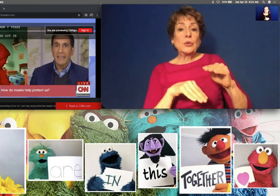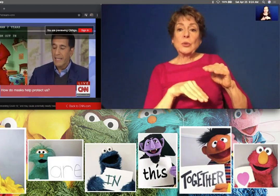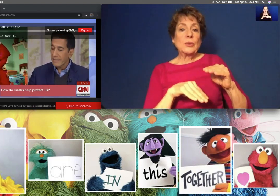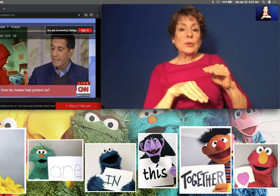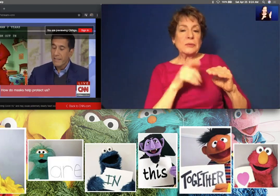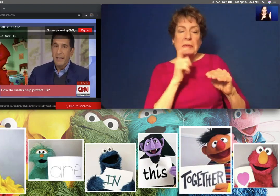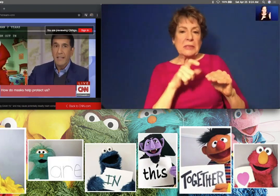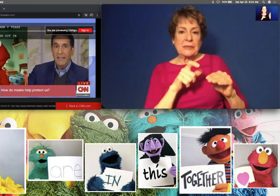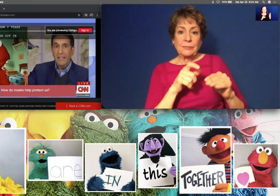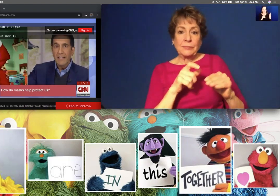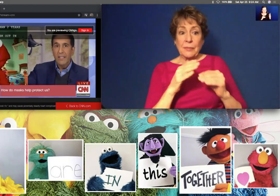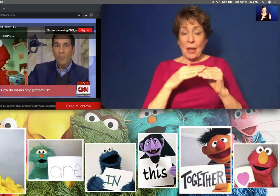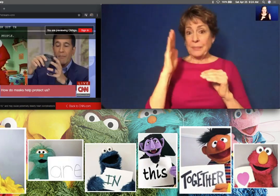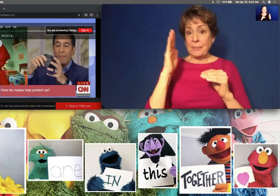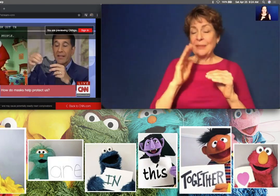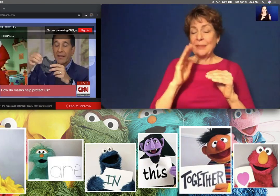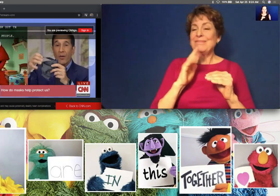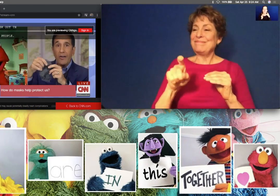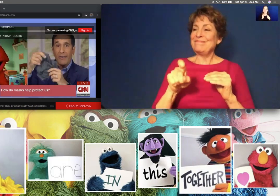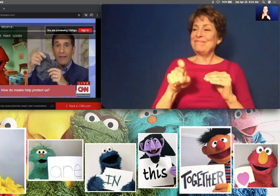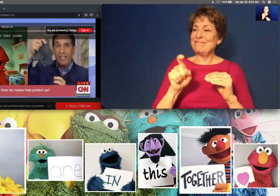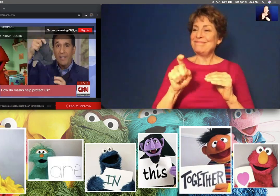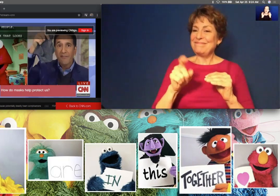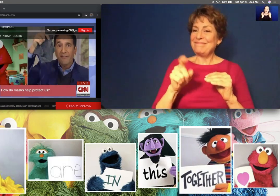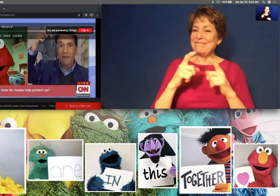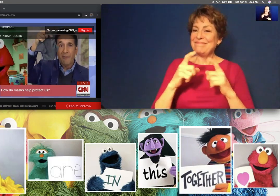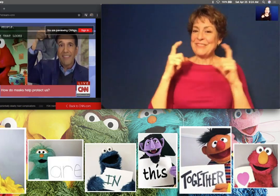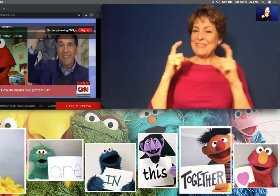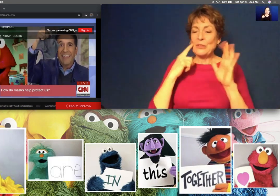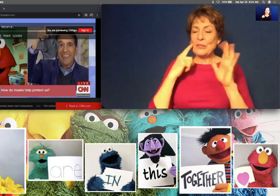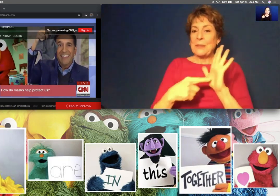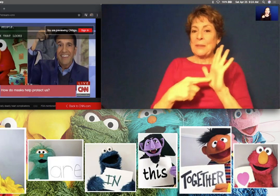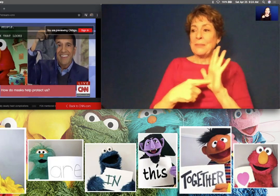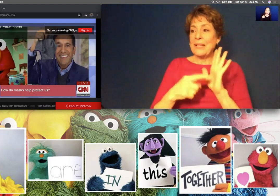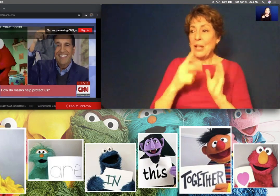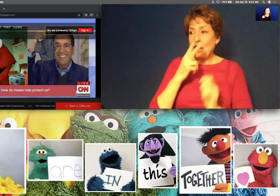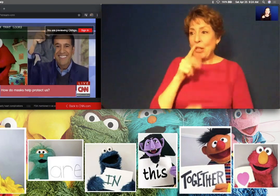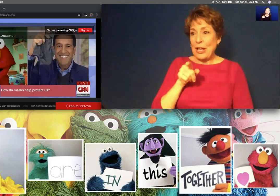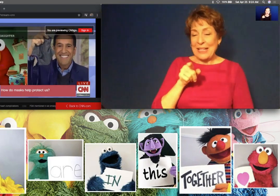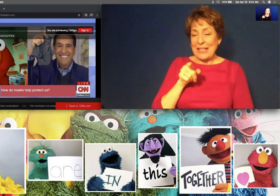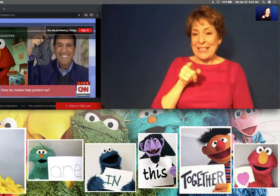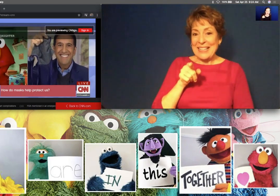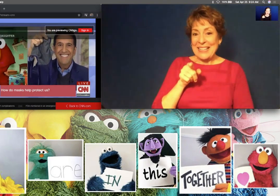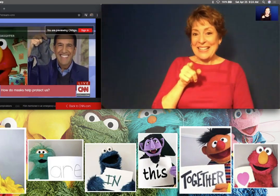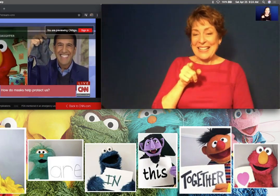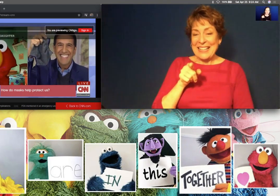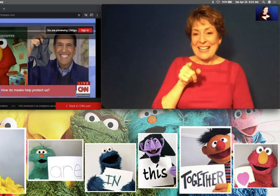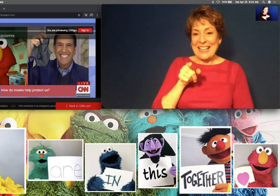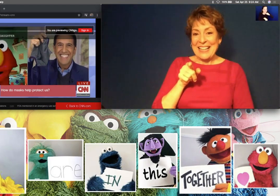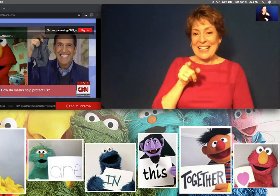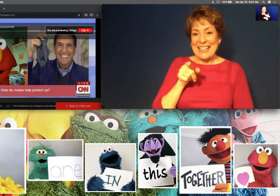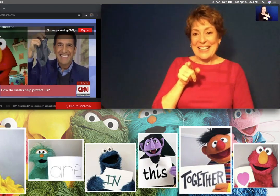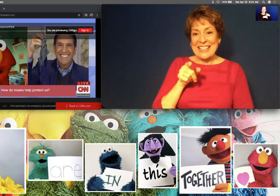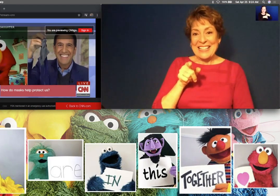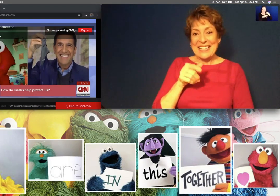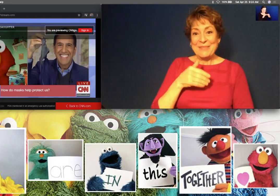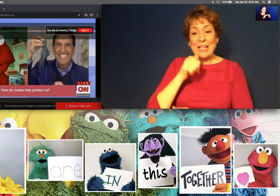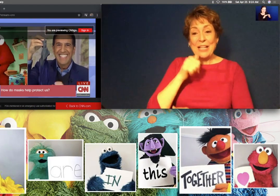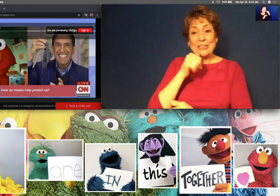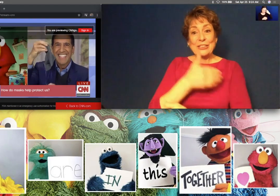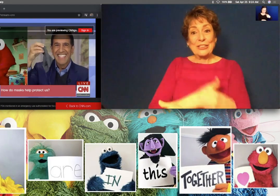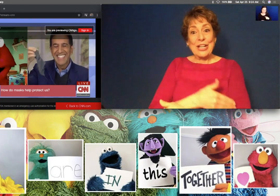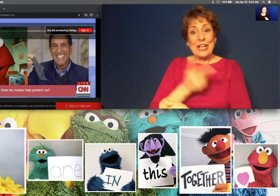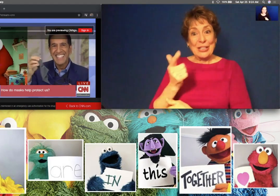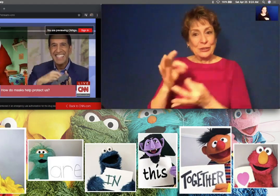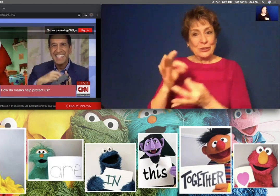something like this. This is one that my daughter actually made for me. What do you think? Oh, that's wonderful. She